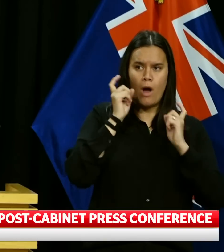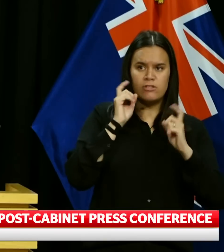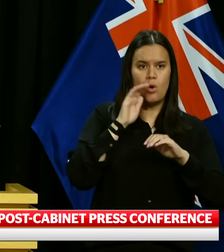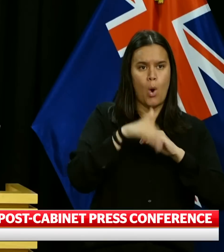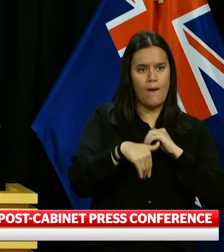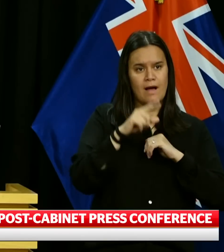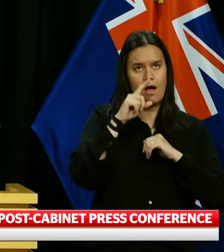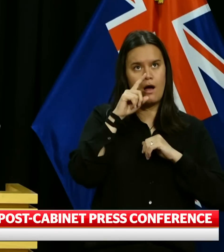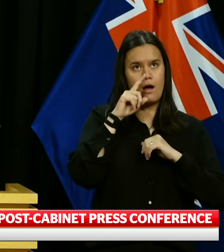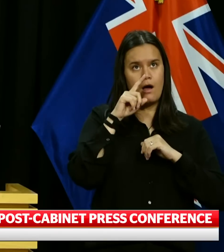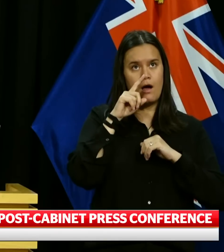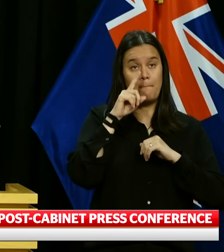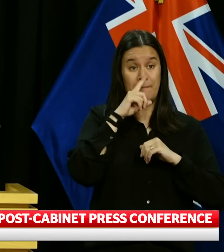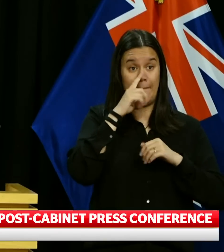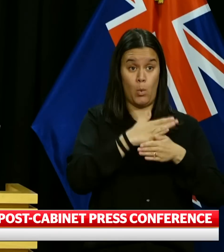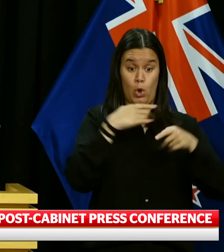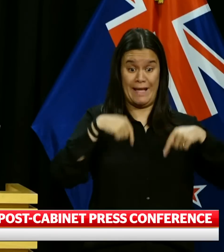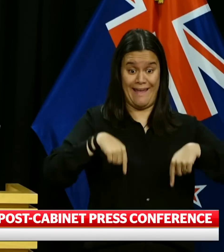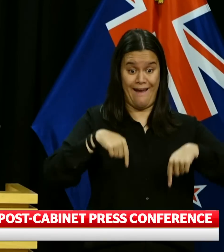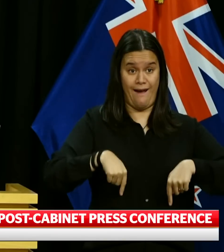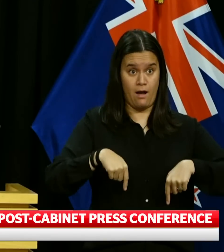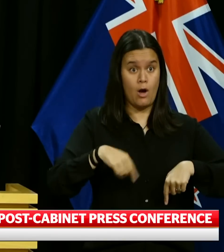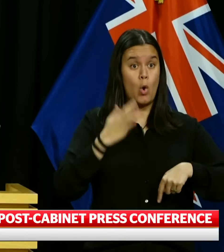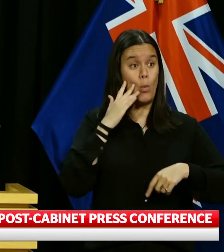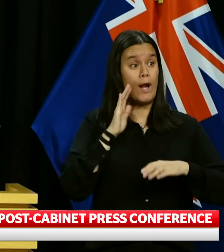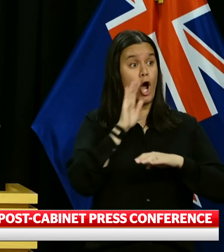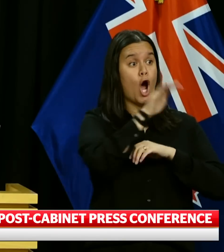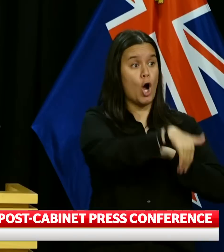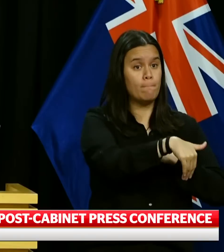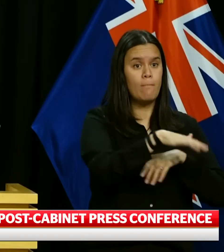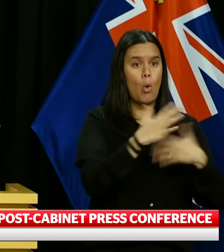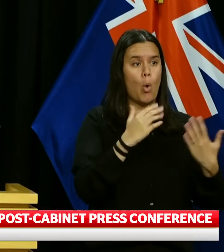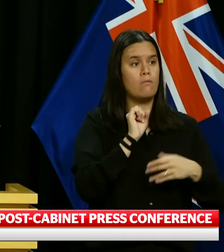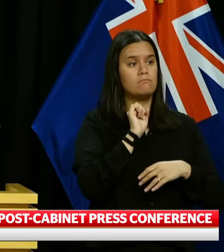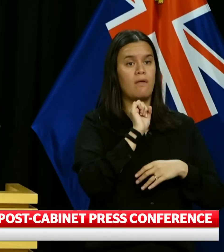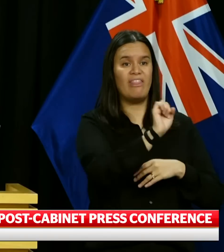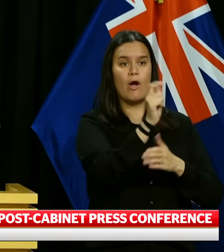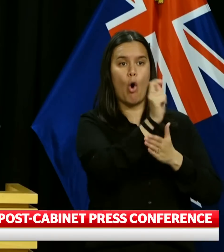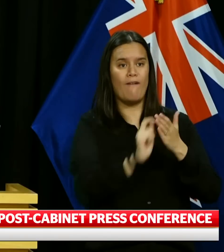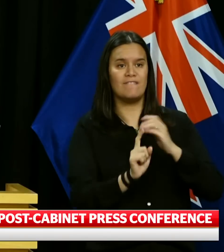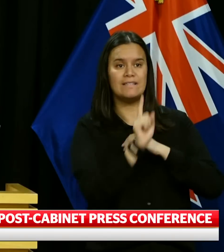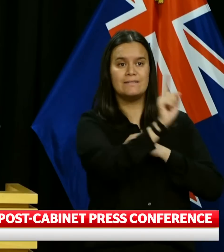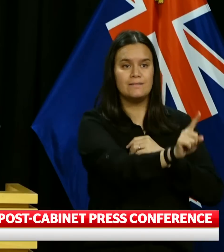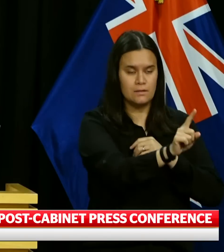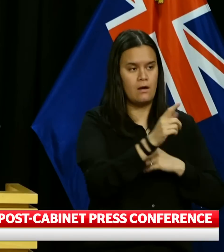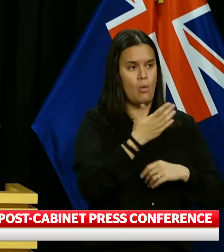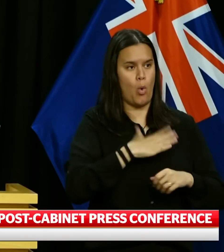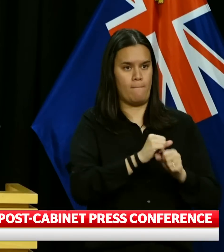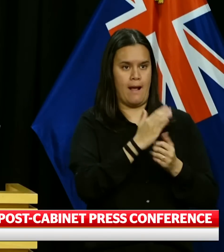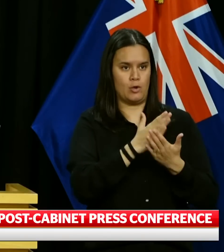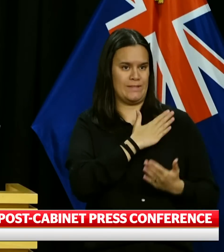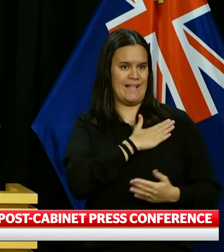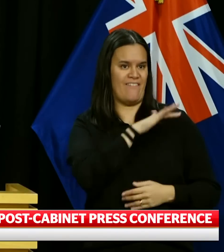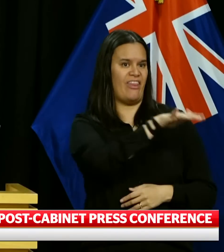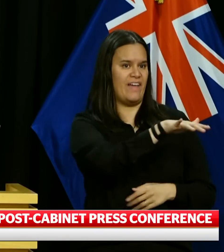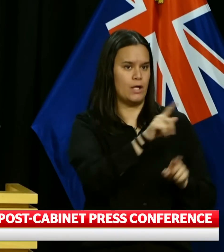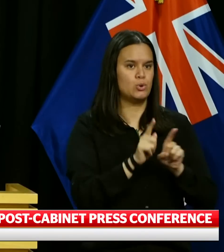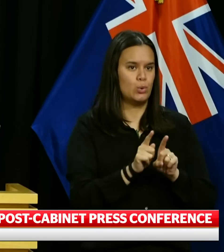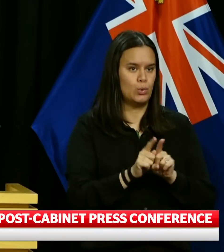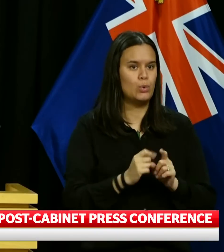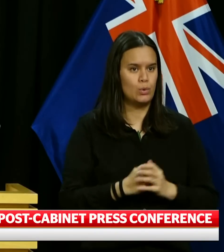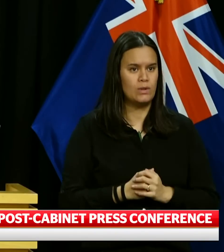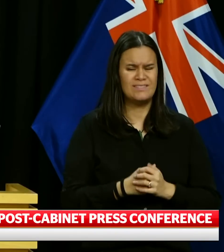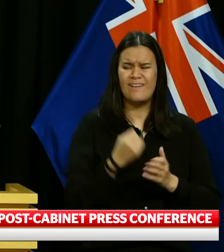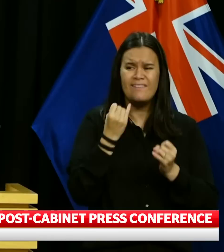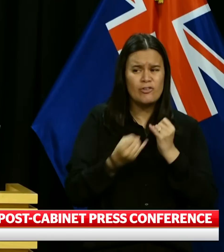homes, and making sure that we've got an appropriate level of security in place to protect our public officials, because I think that is an